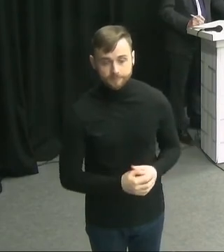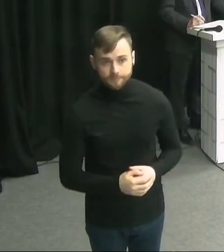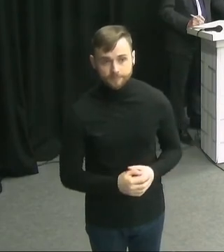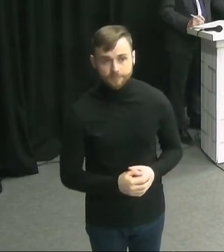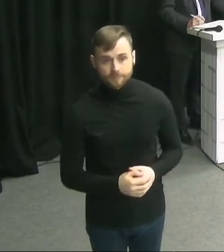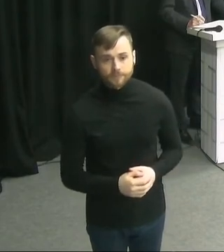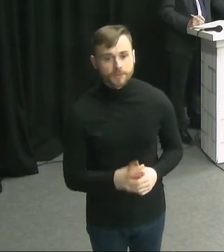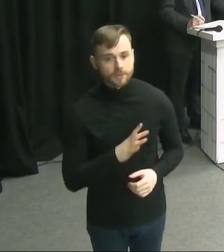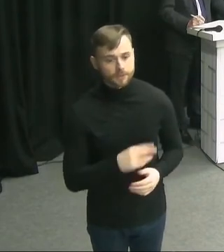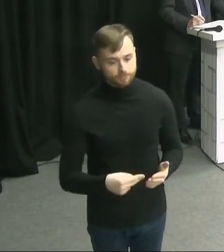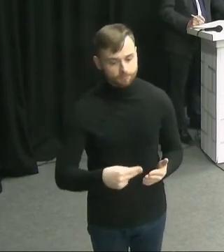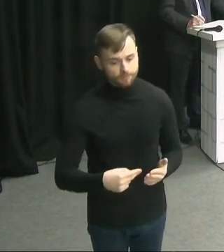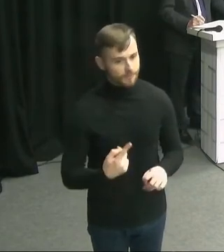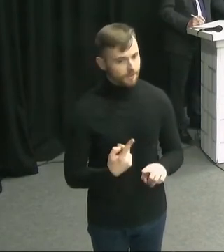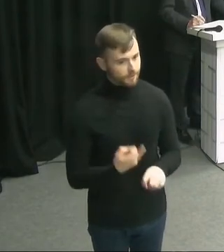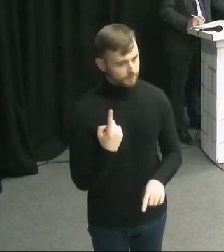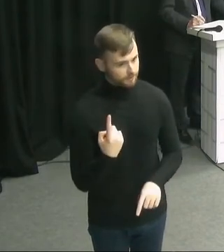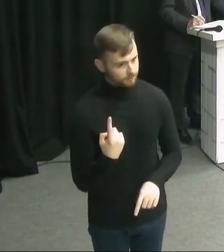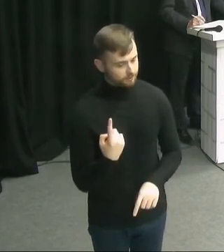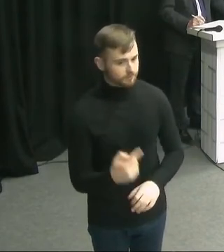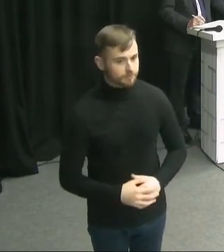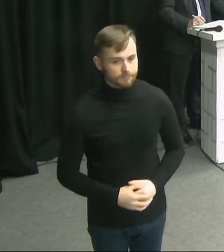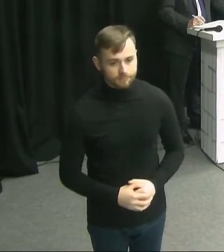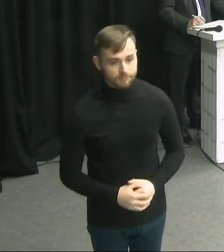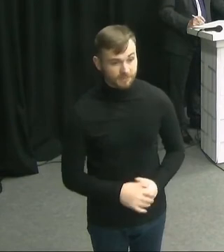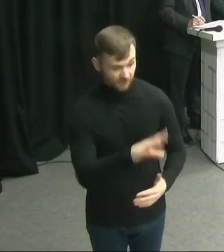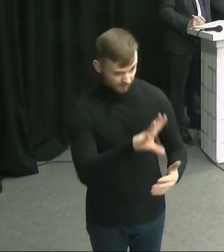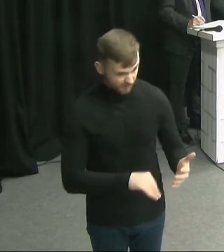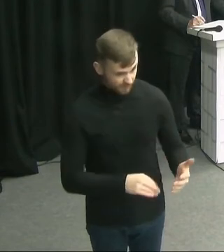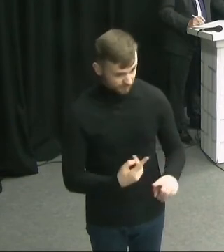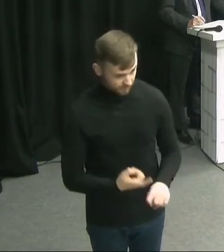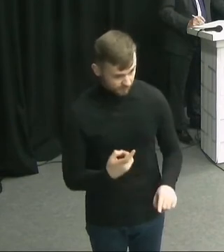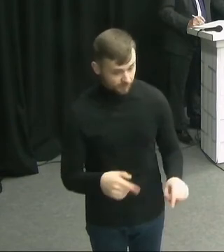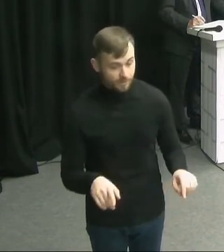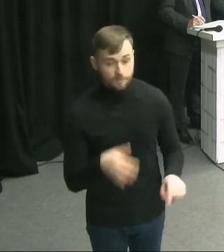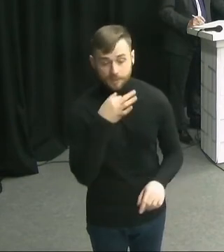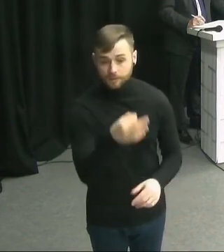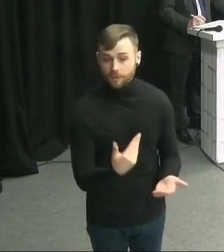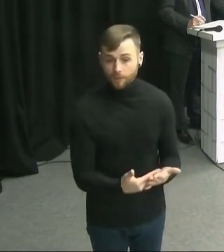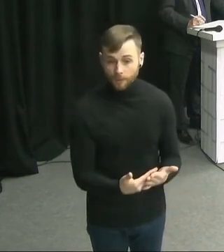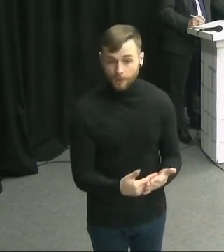So I'm very happy that students' representative included these topics.